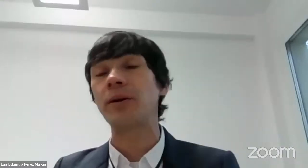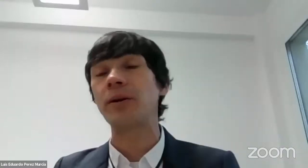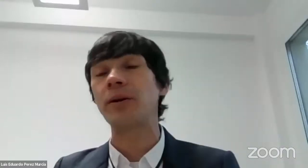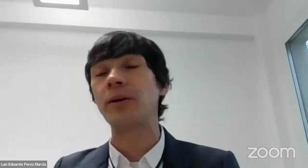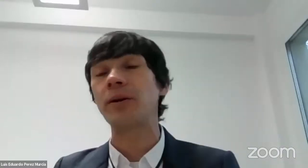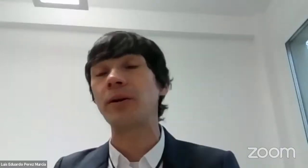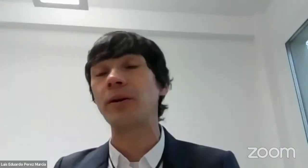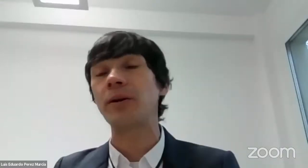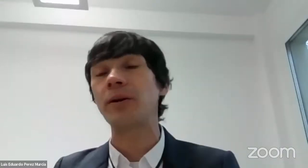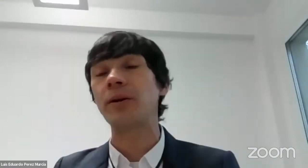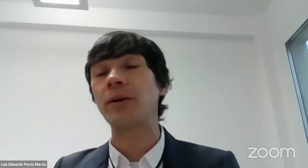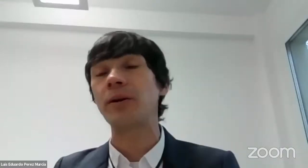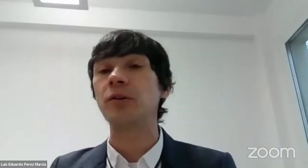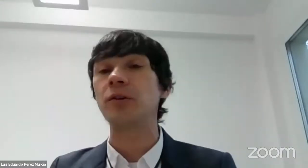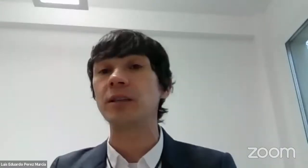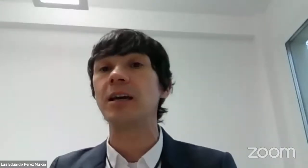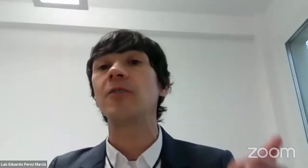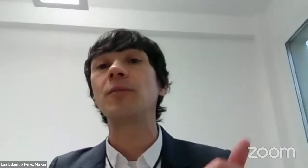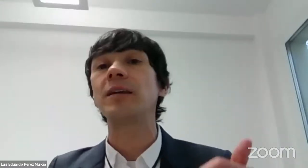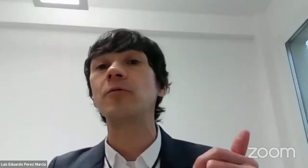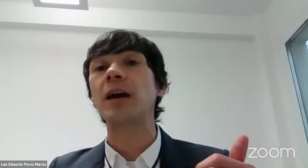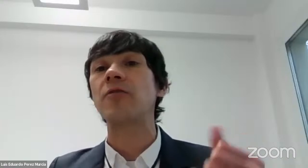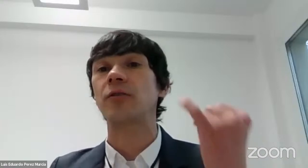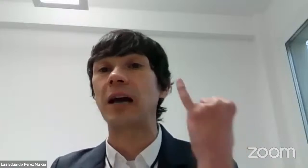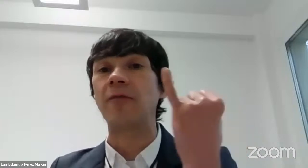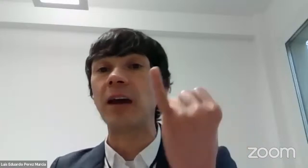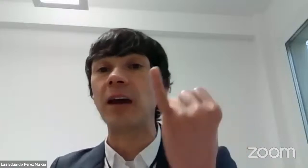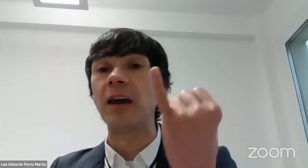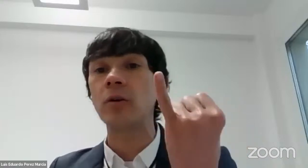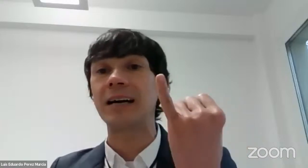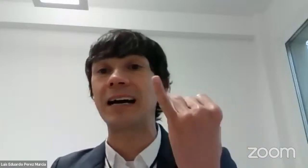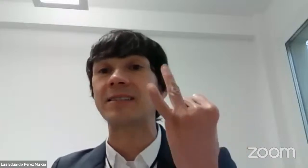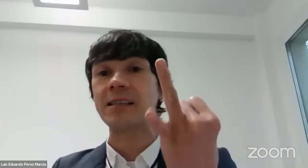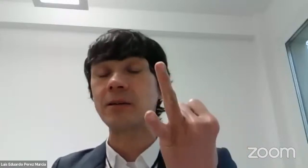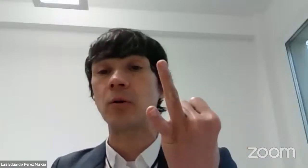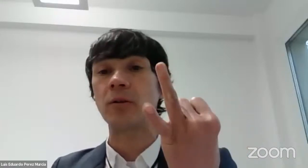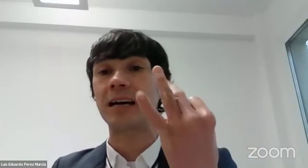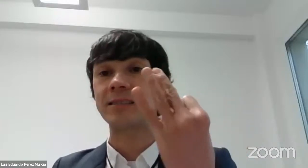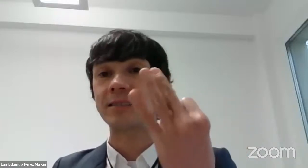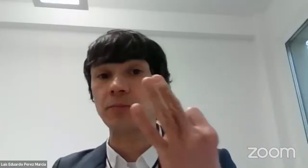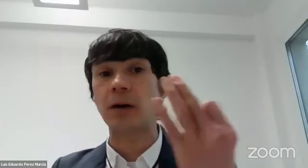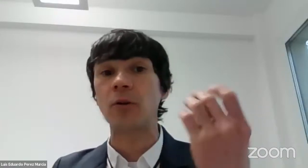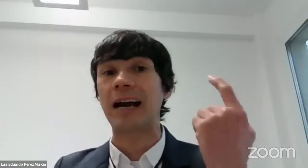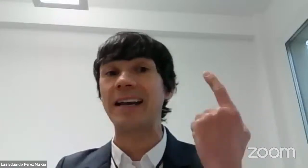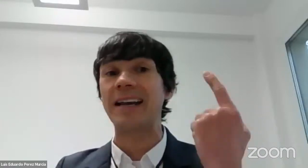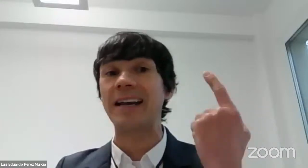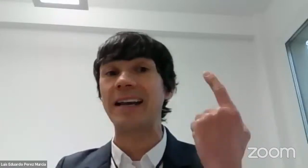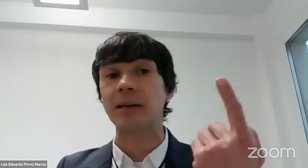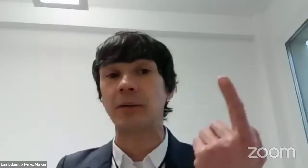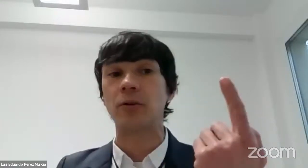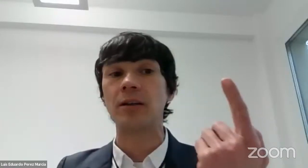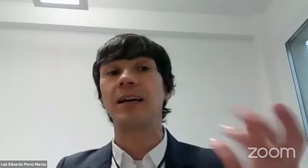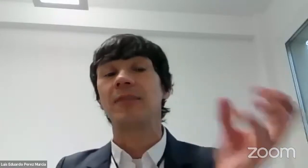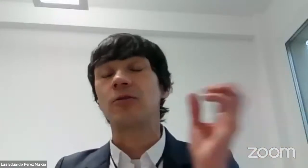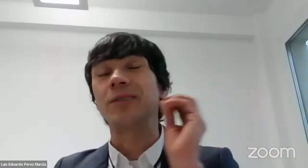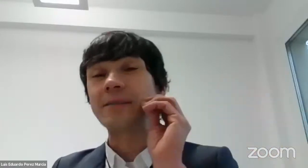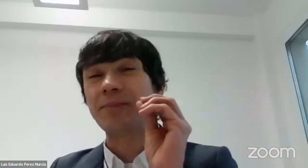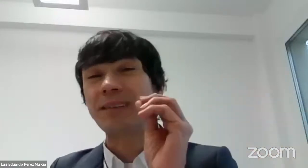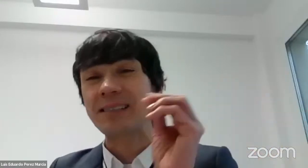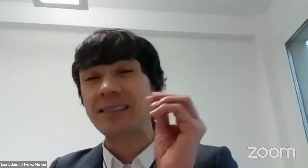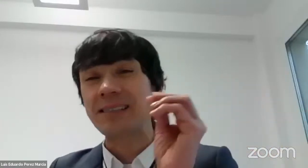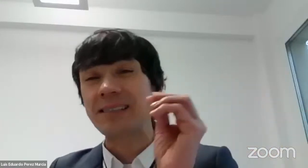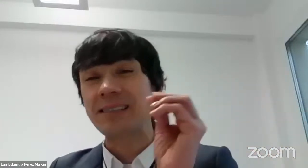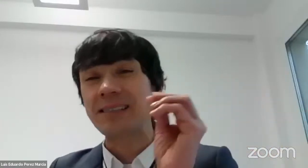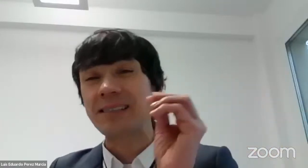for governments and the international community to make education available, accessible, acceptable, and adaptable to